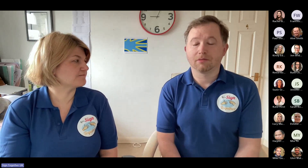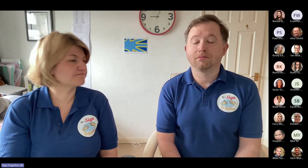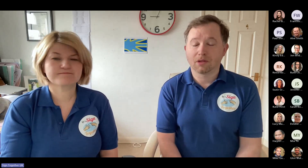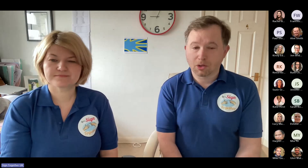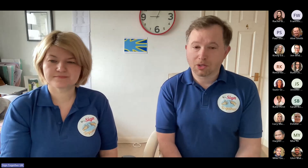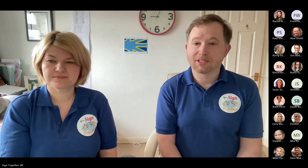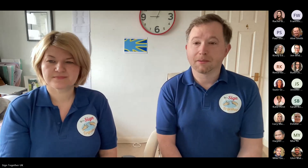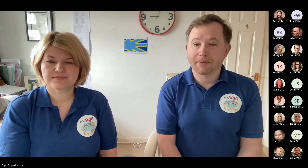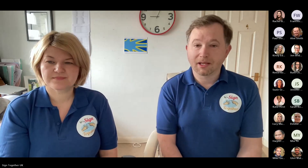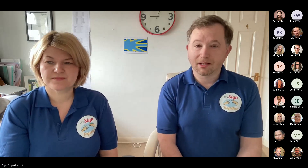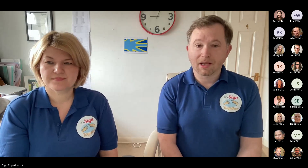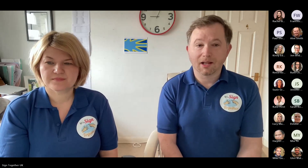pattern.